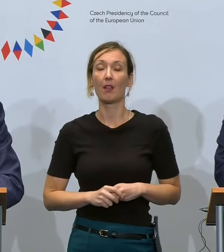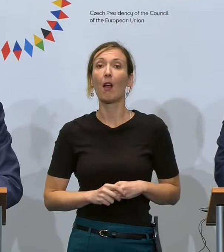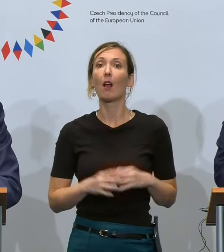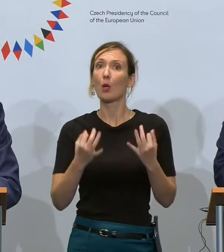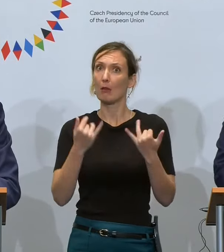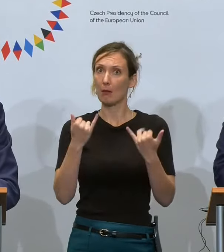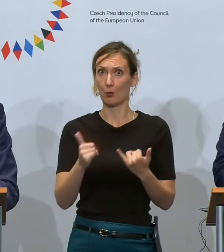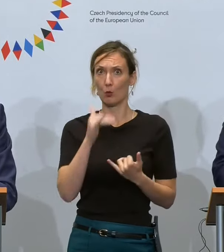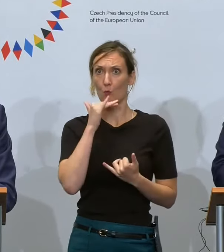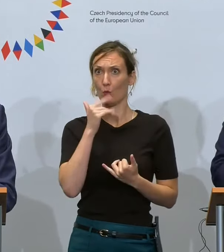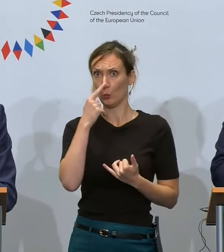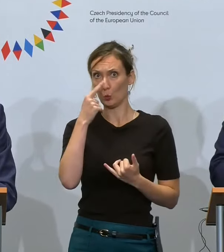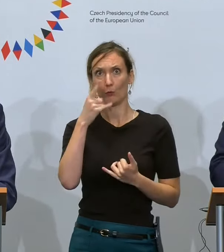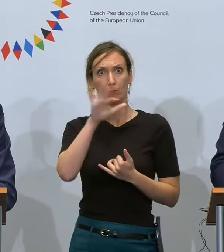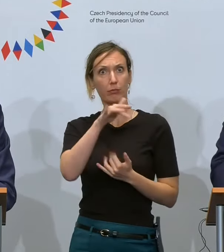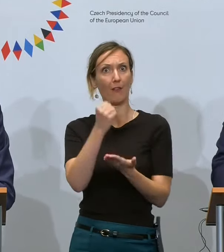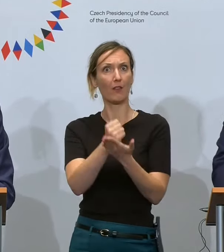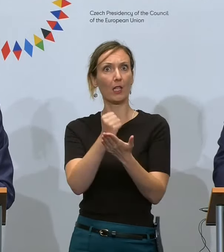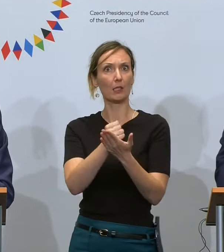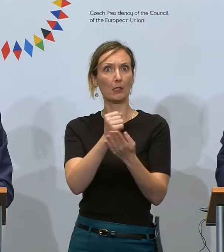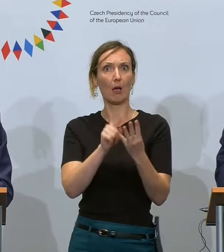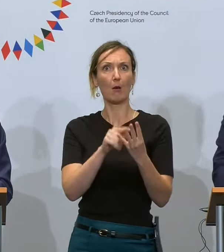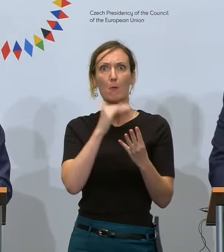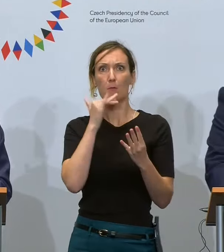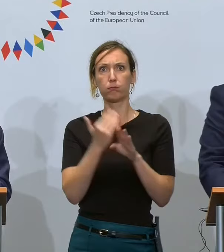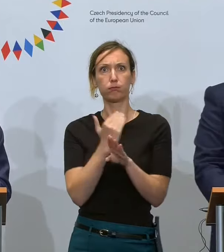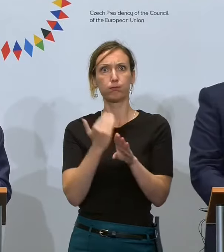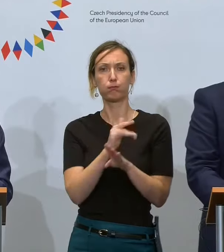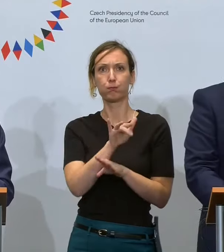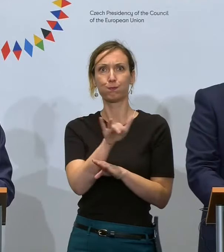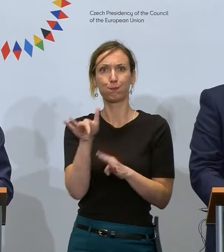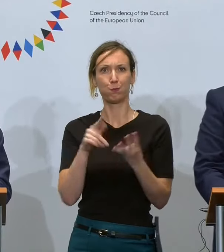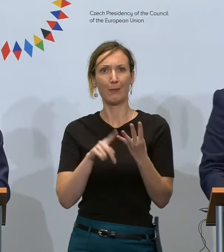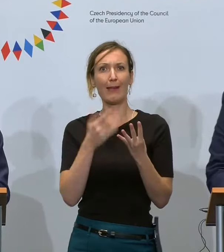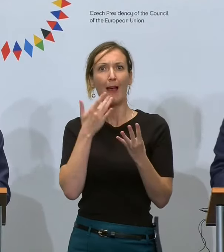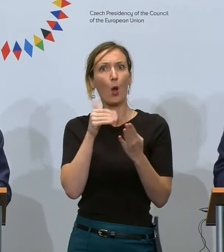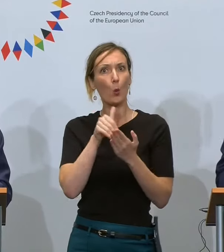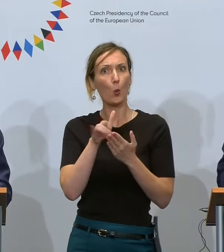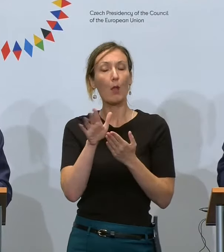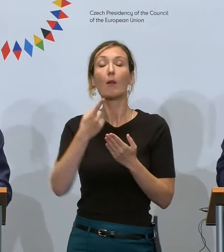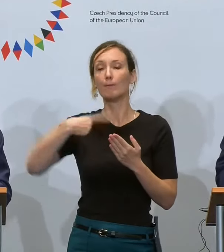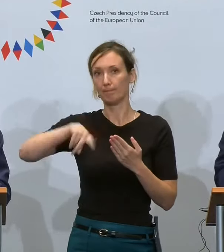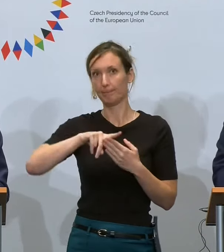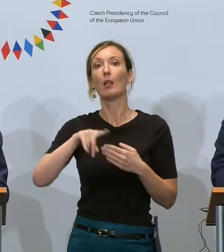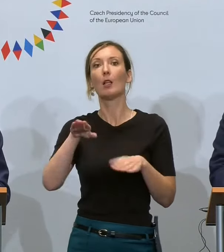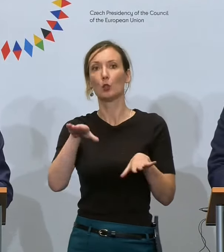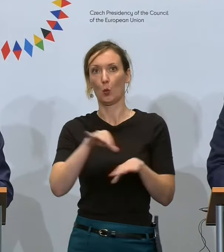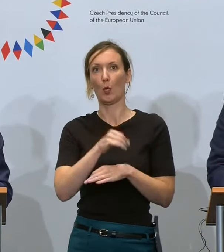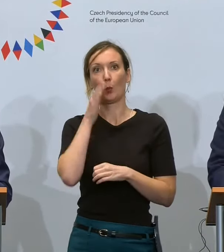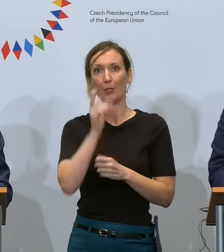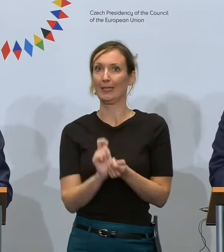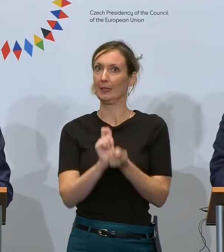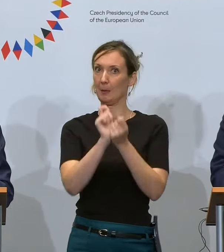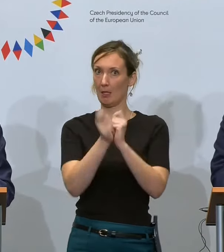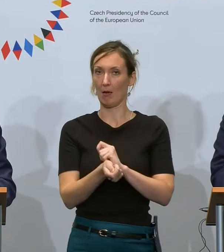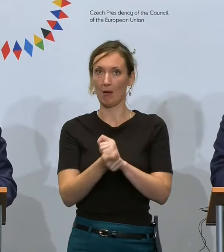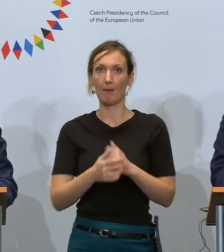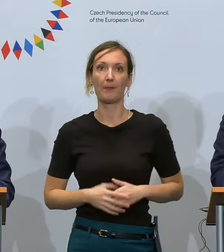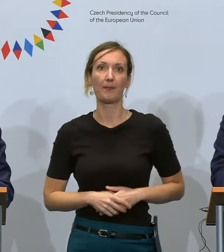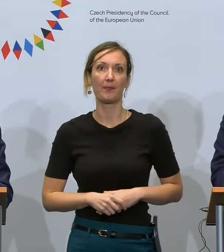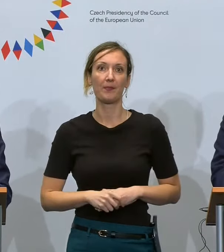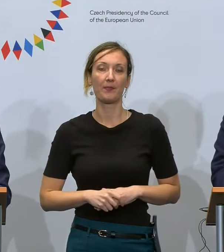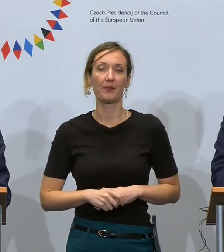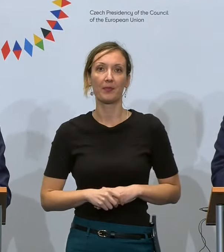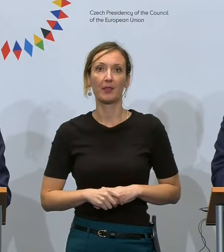needs also a common approach. That's why we agreed to invite the Commission